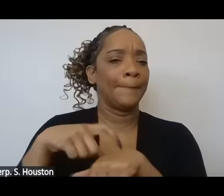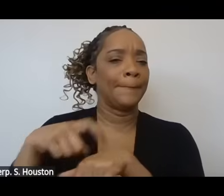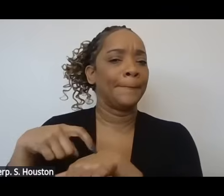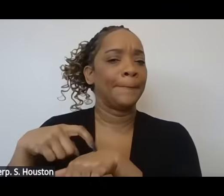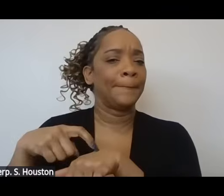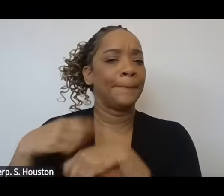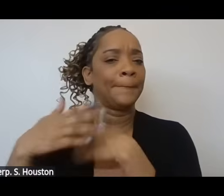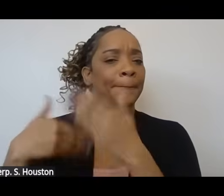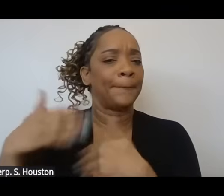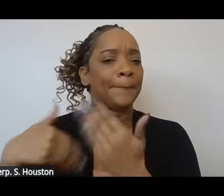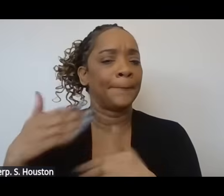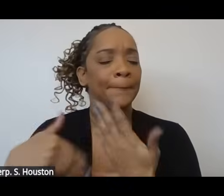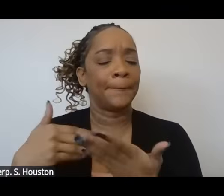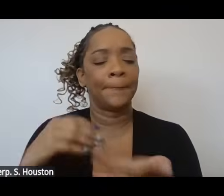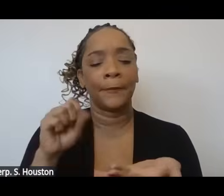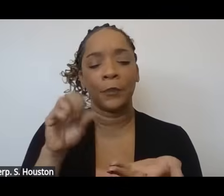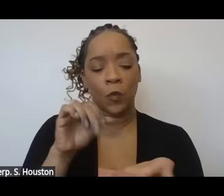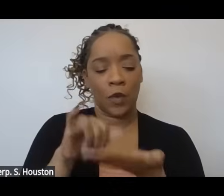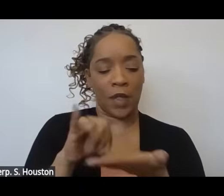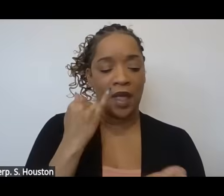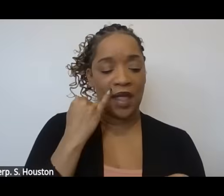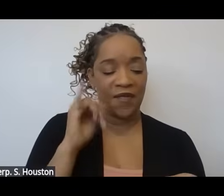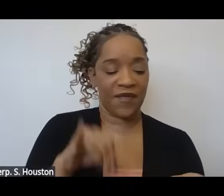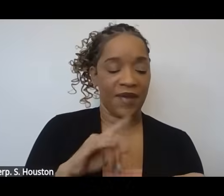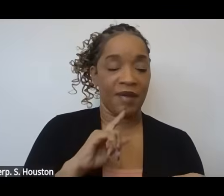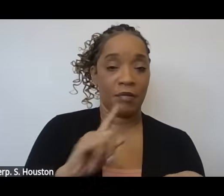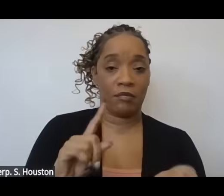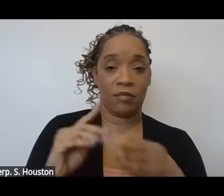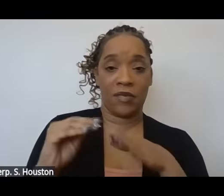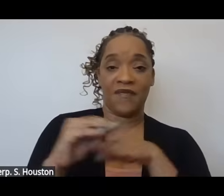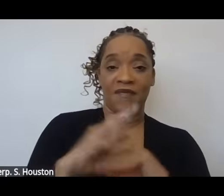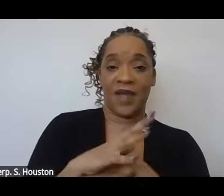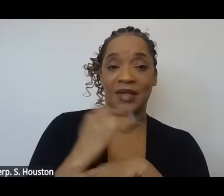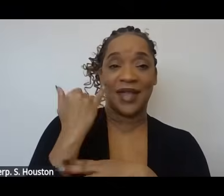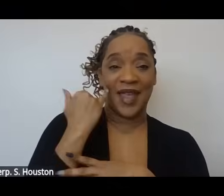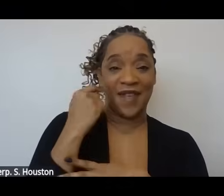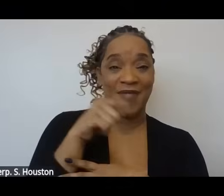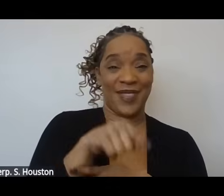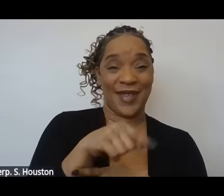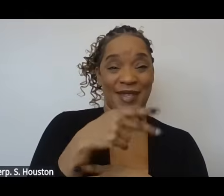that if it affects whether or not a petition is going to be